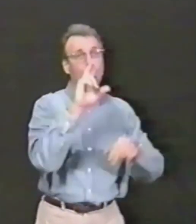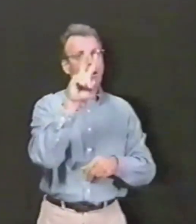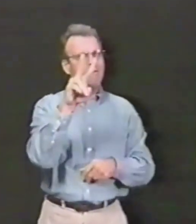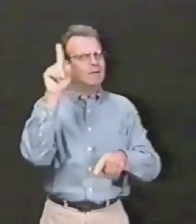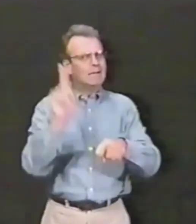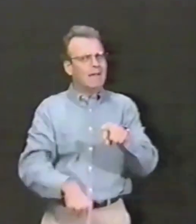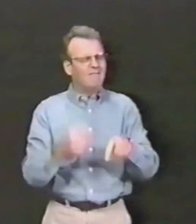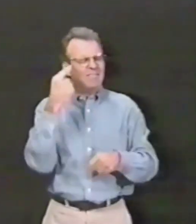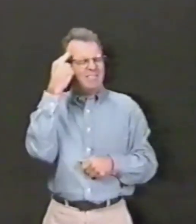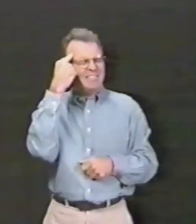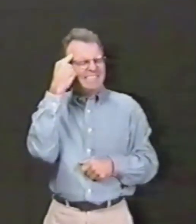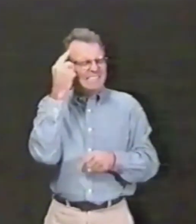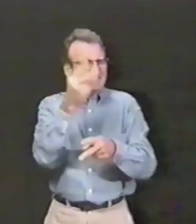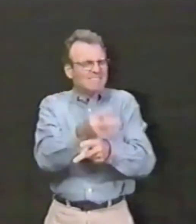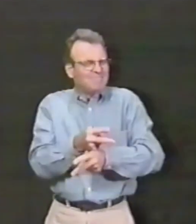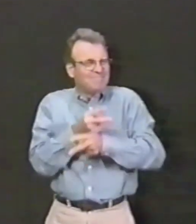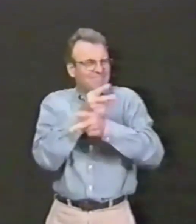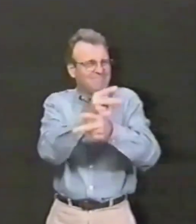turns.